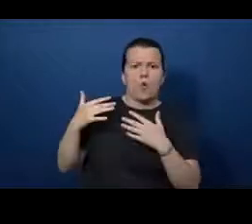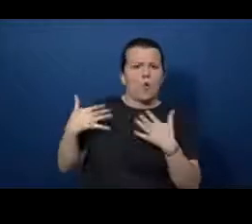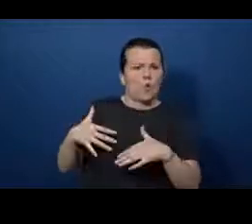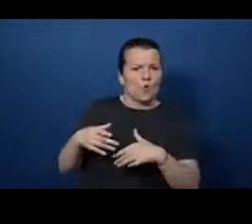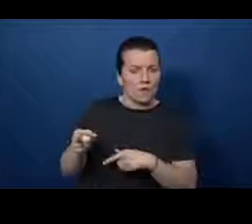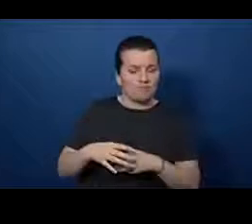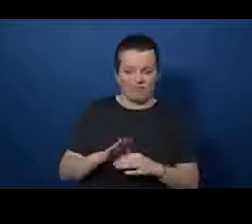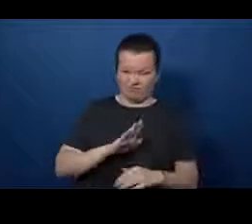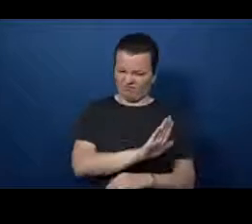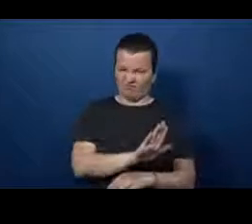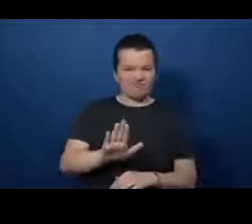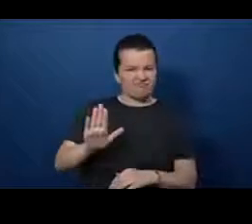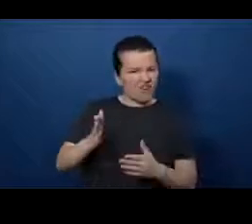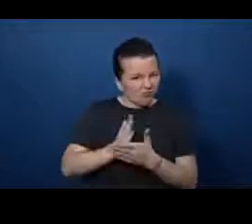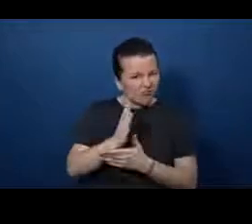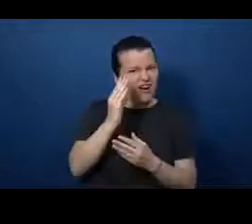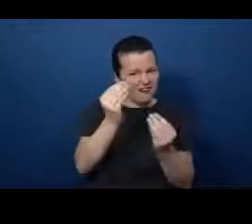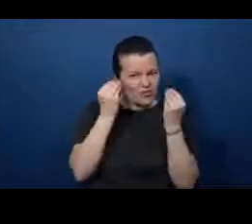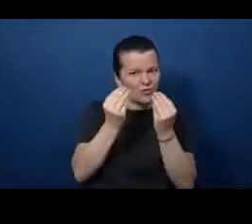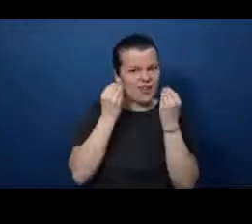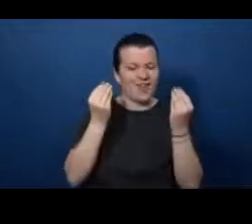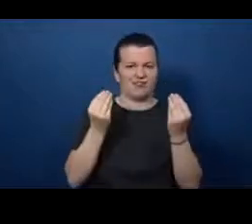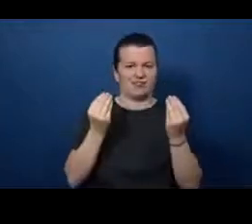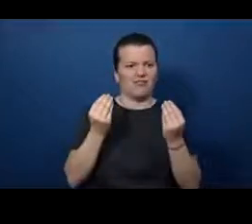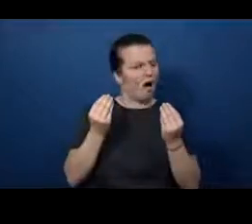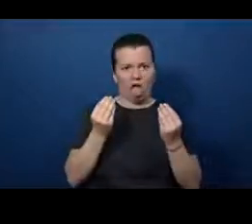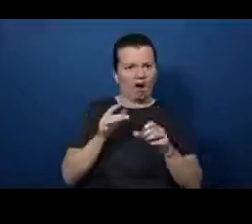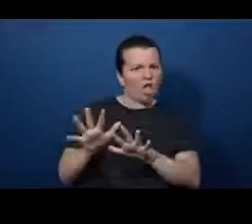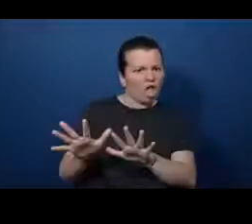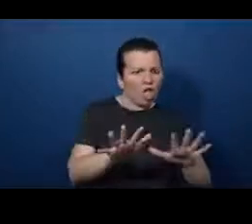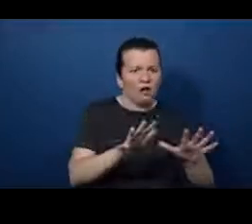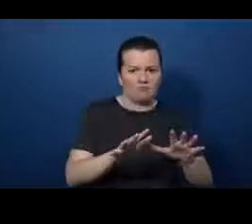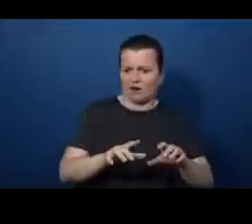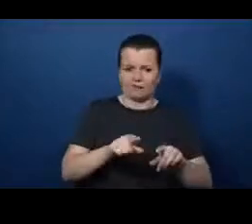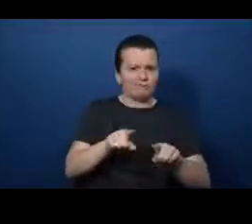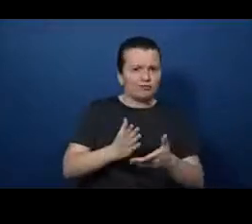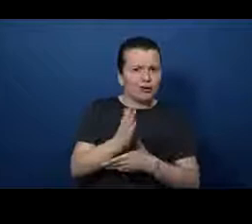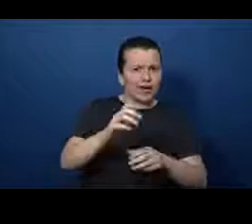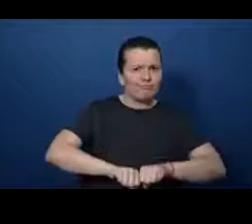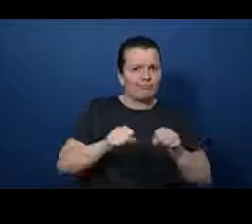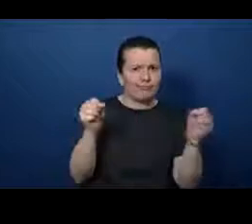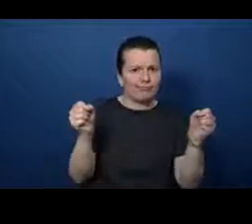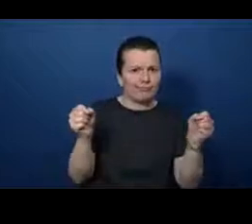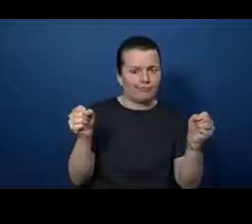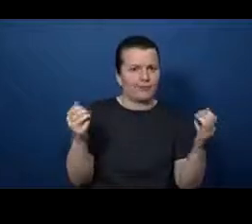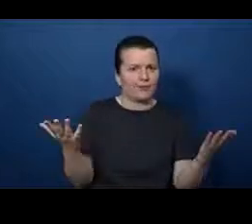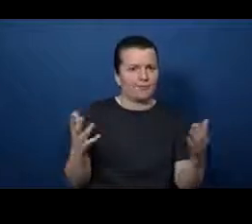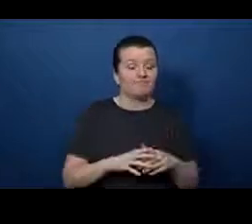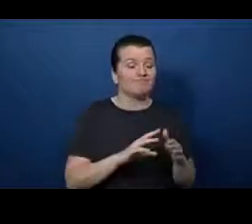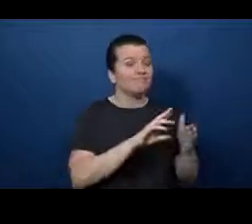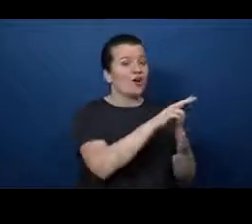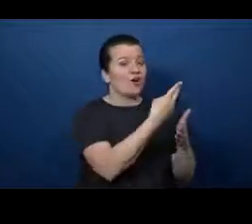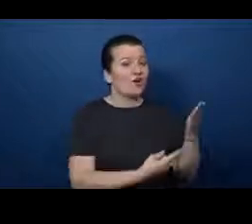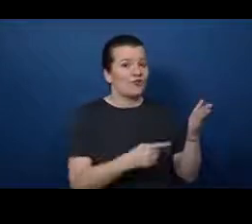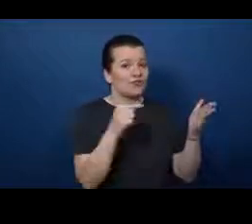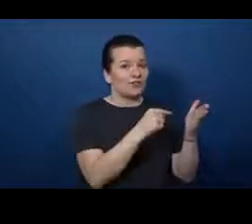to education and a violation against the Convention of the Rights of the